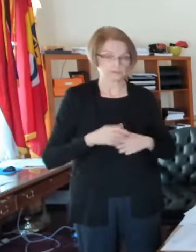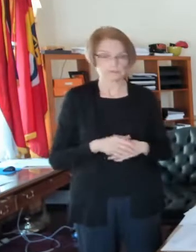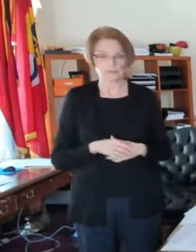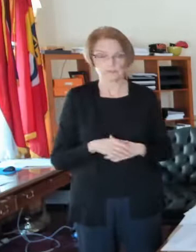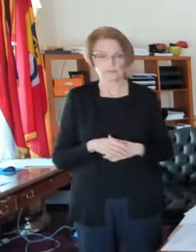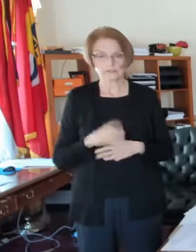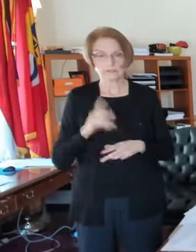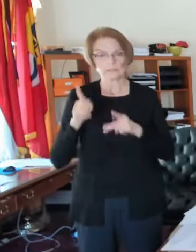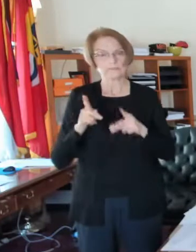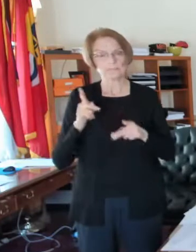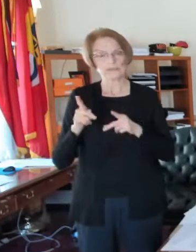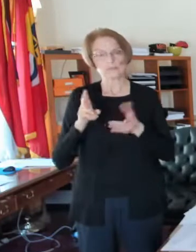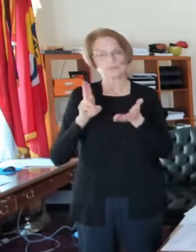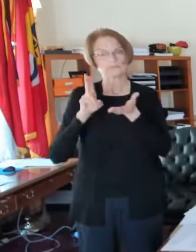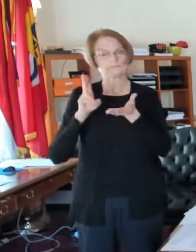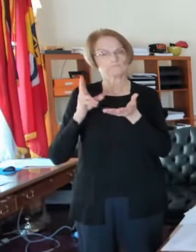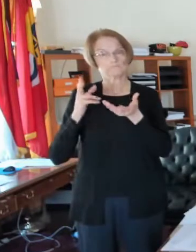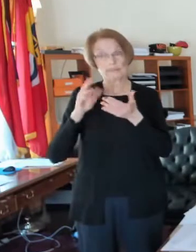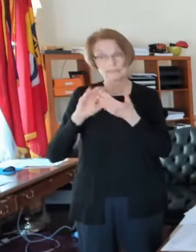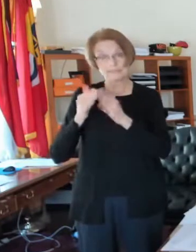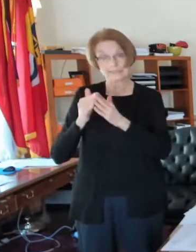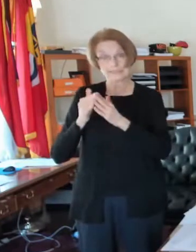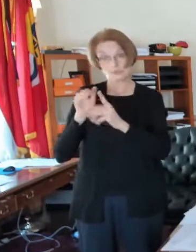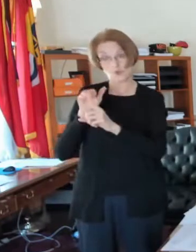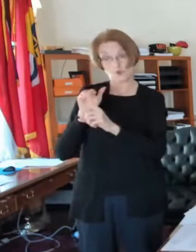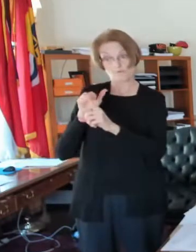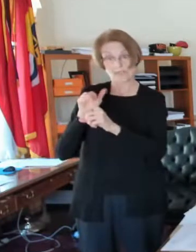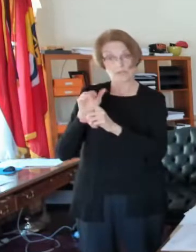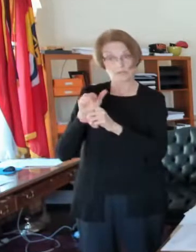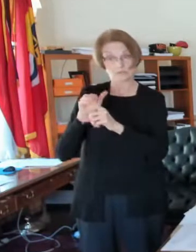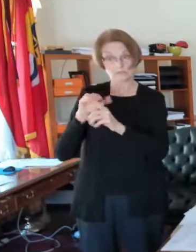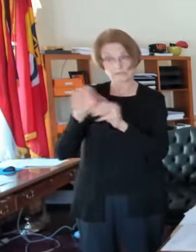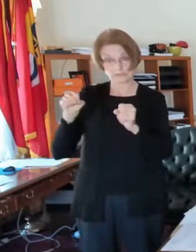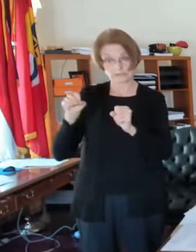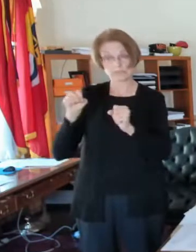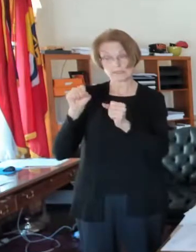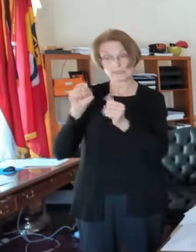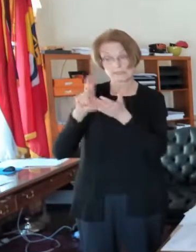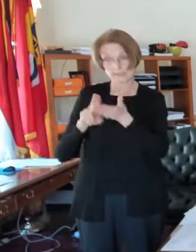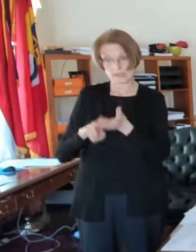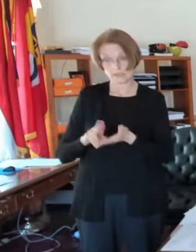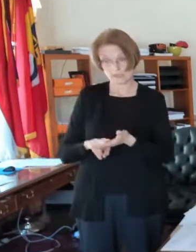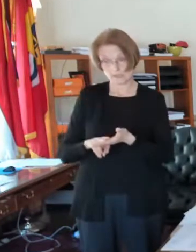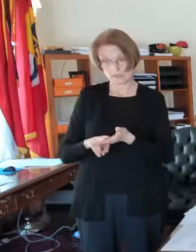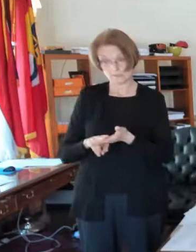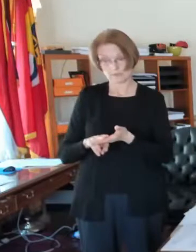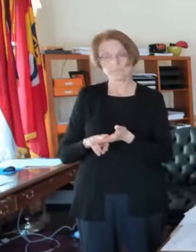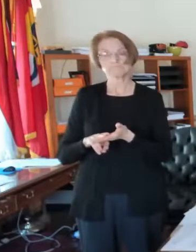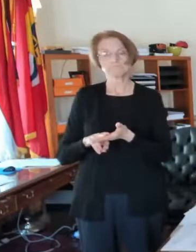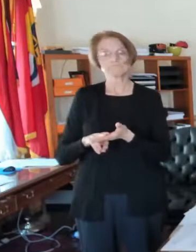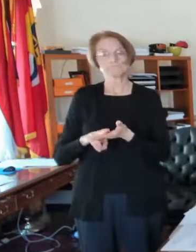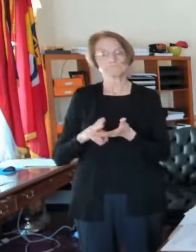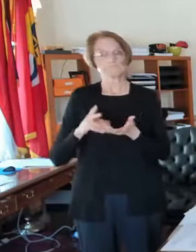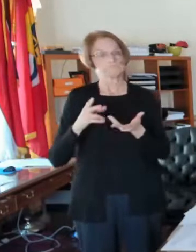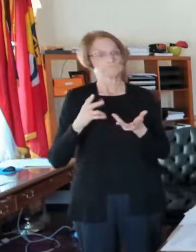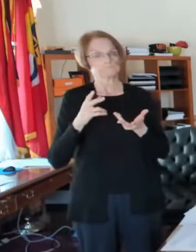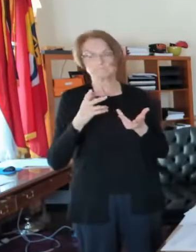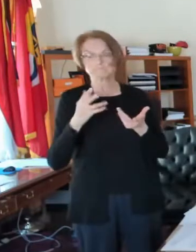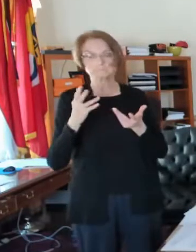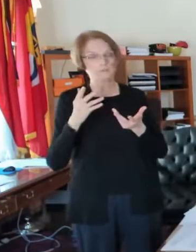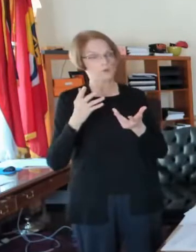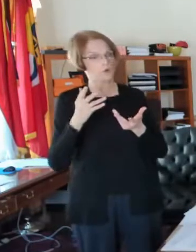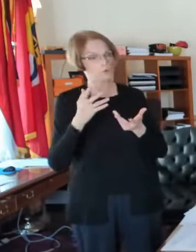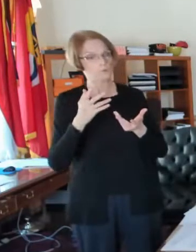from folks who have signed up on the city's notification system and have since been vaccinated elsewhere. Do they need to remove themselves, or will they